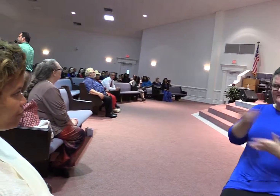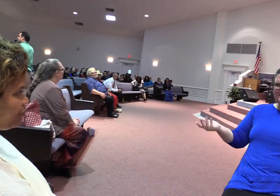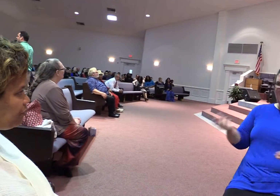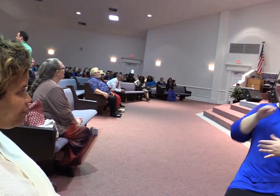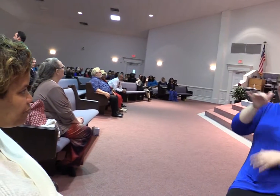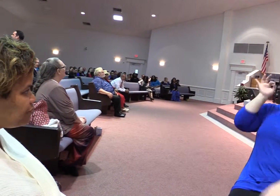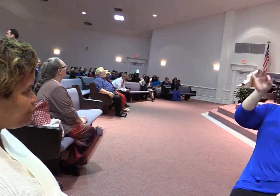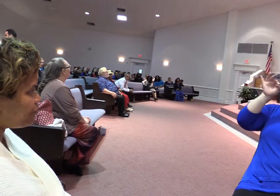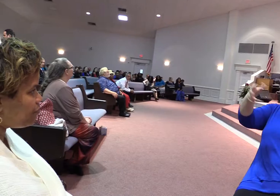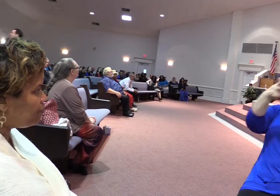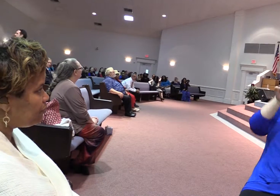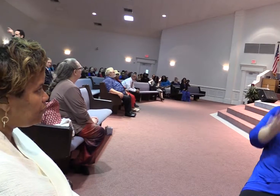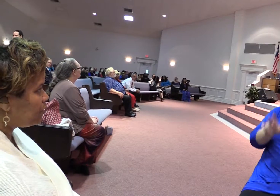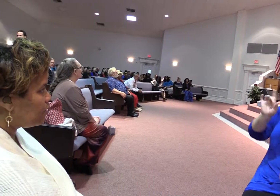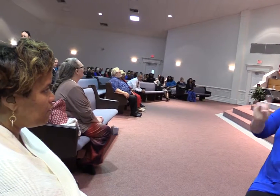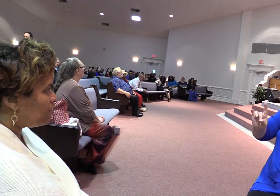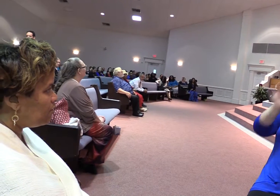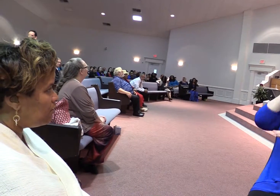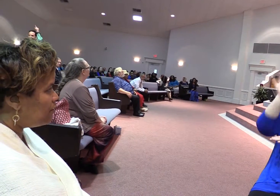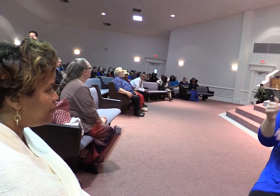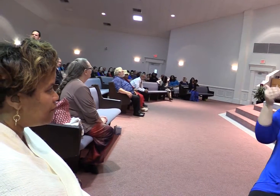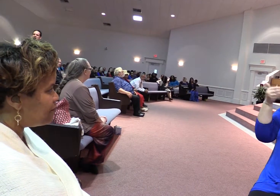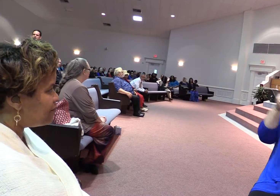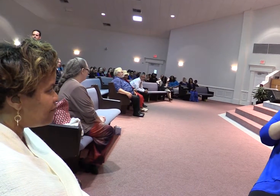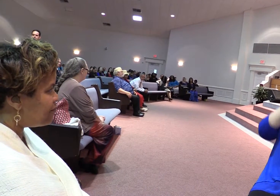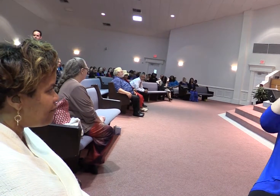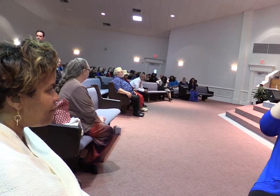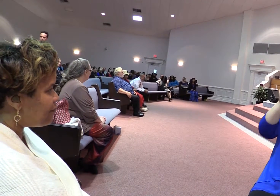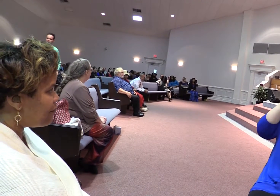against Trinitarians. I'm preaching against the doctrine of the Trinity.